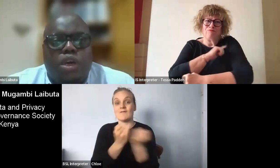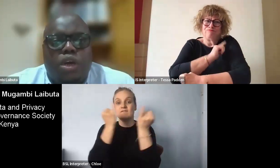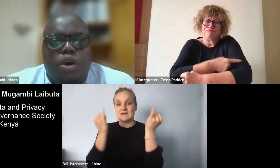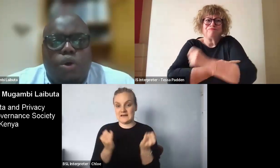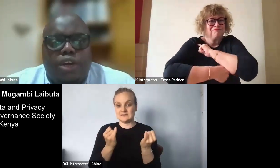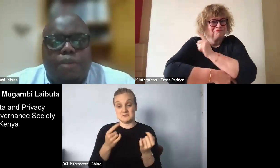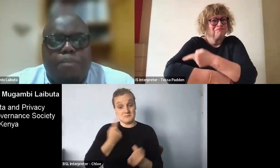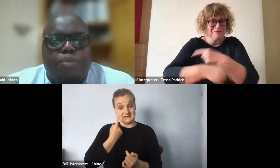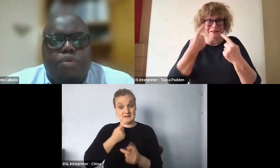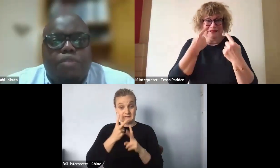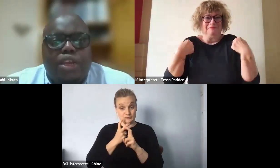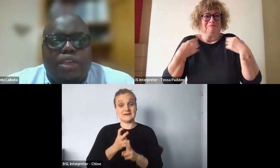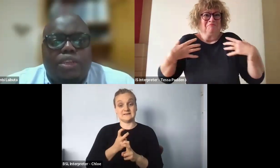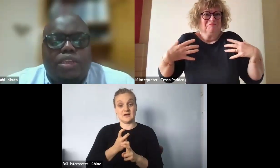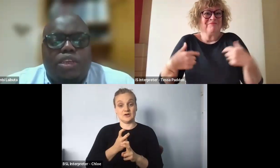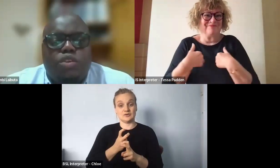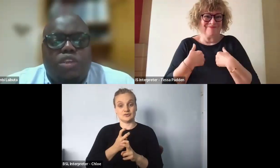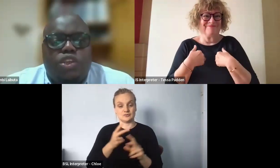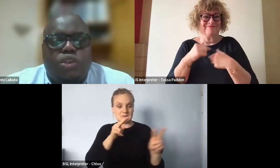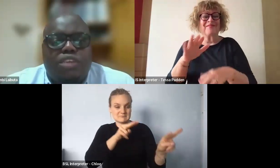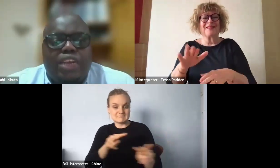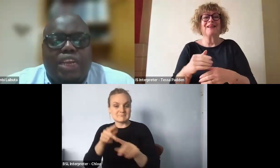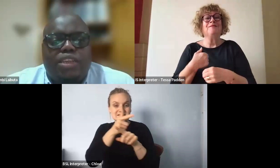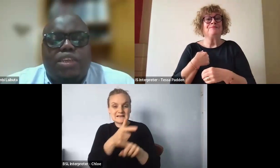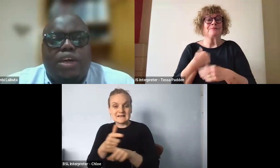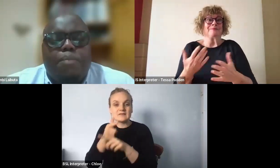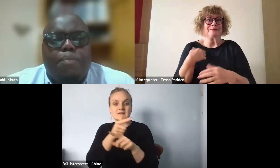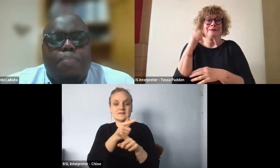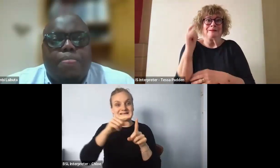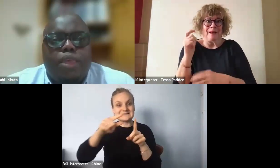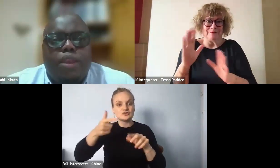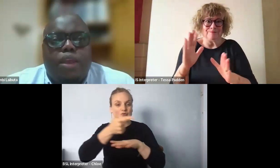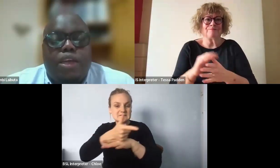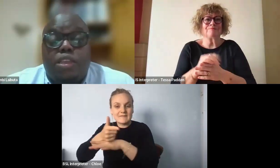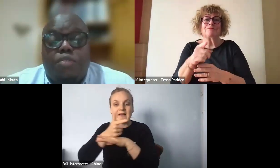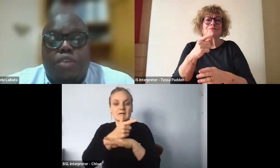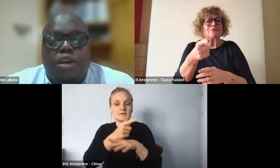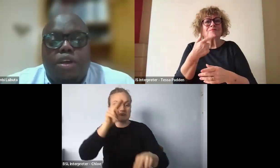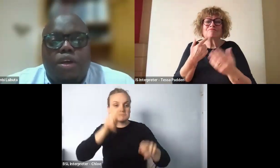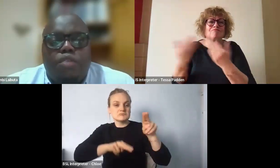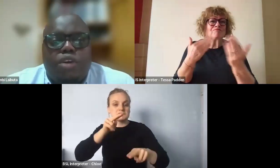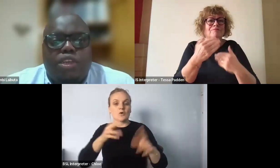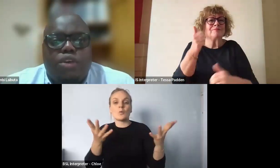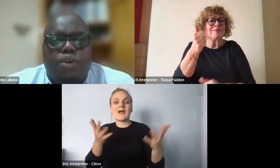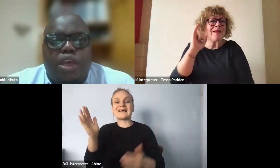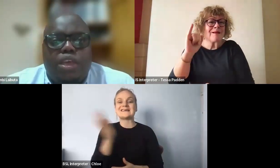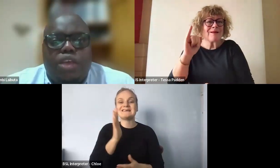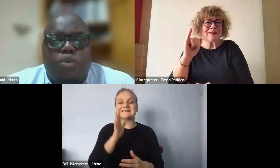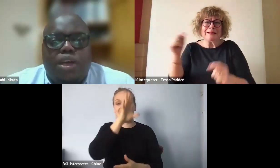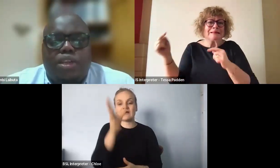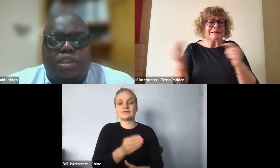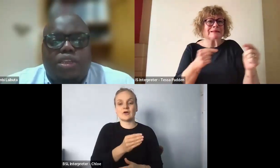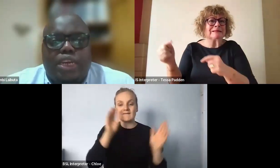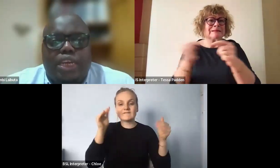research on surveillance, the state of digital surveillance in East Africa, focusing on